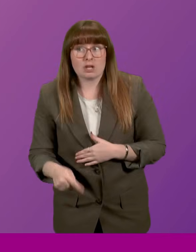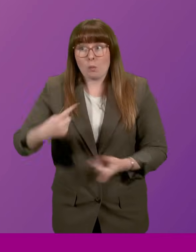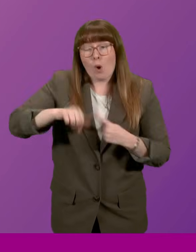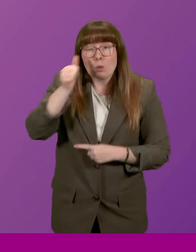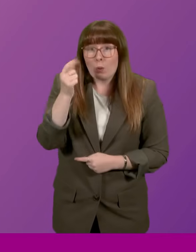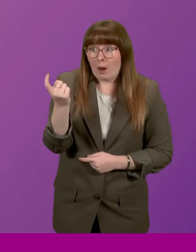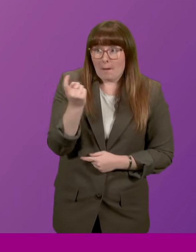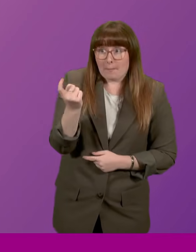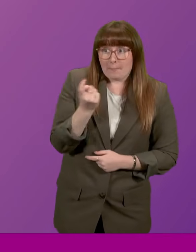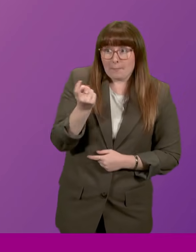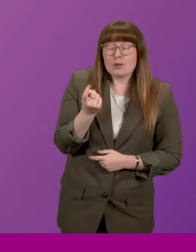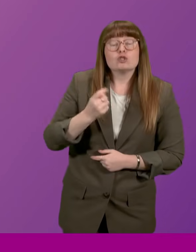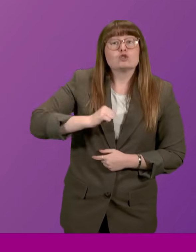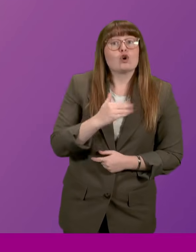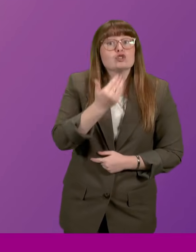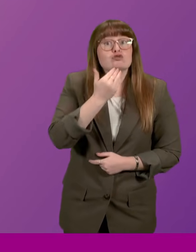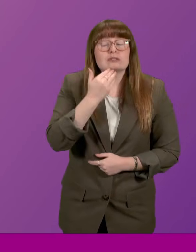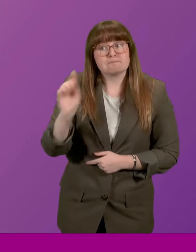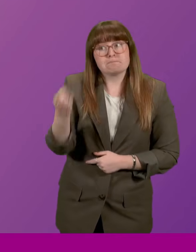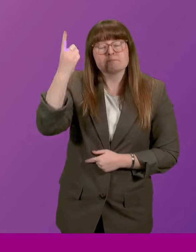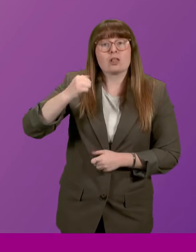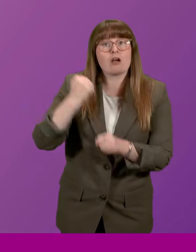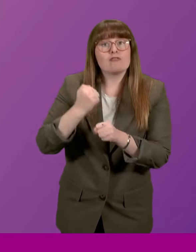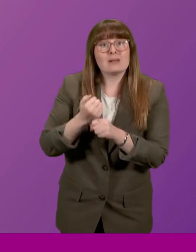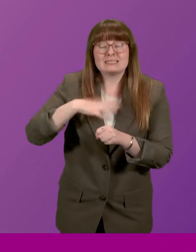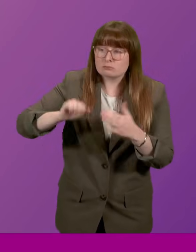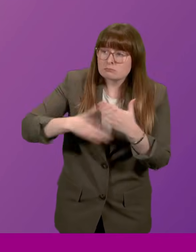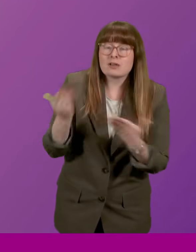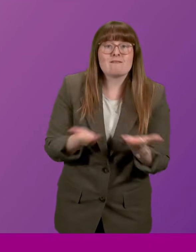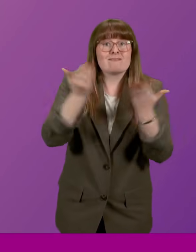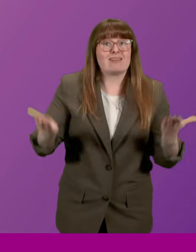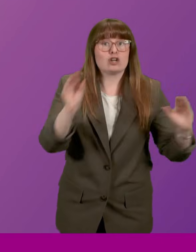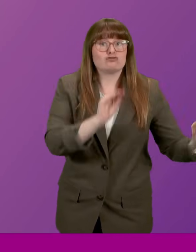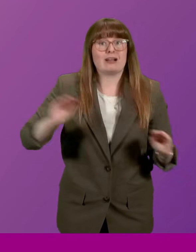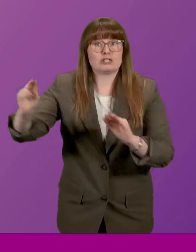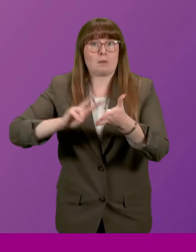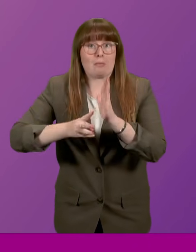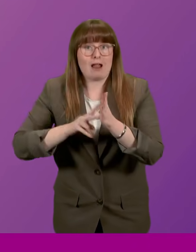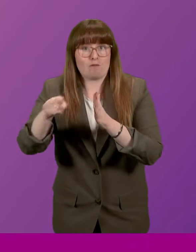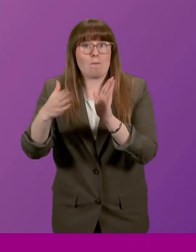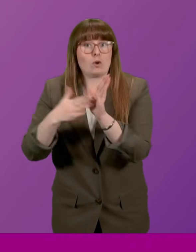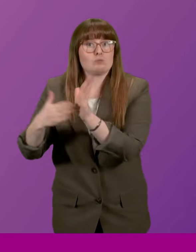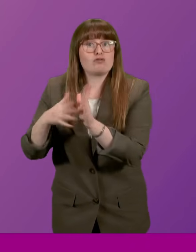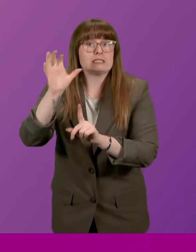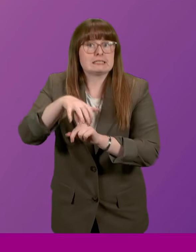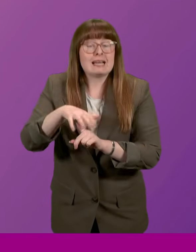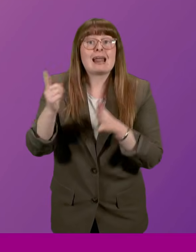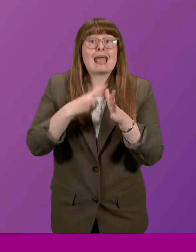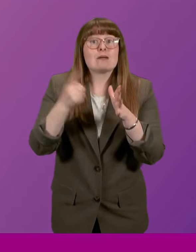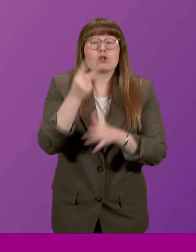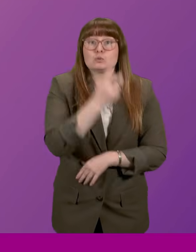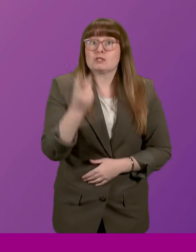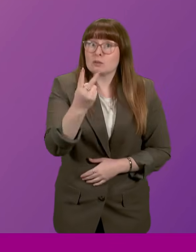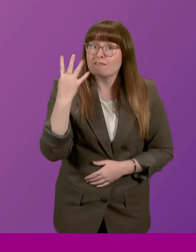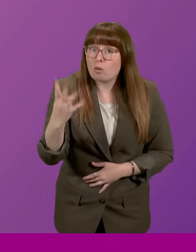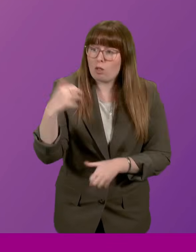For years, the Scottish Greens called on the government to develop a just transition plan for Mossmoran. And in April of 2024,